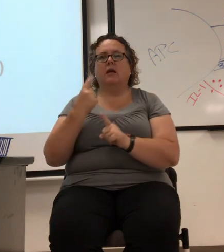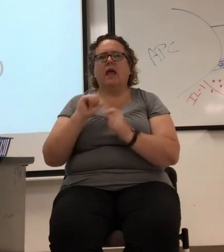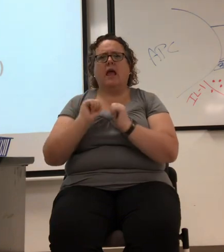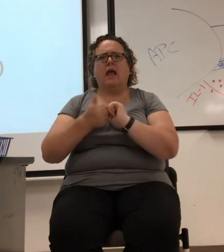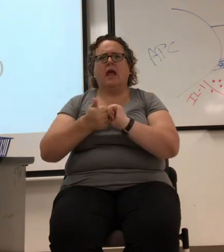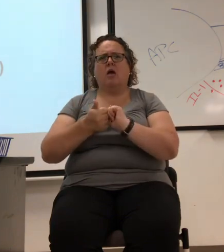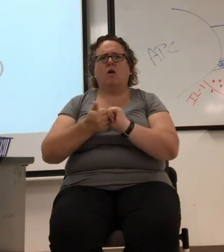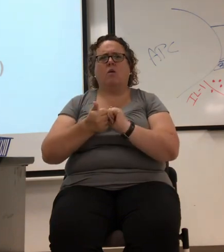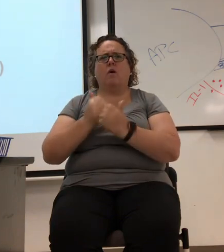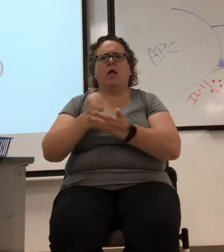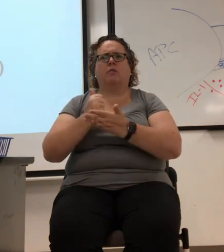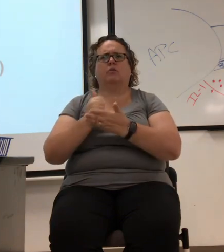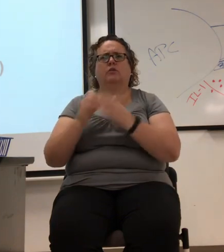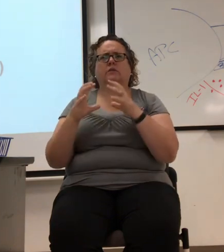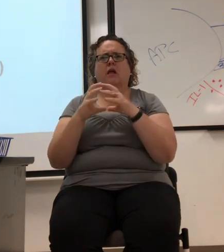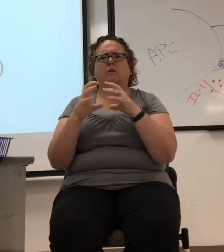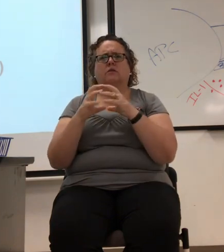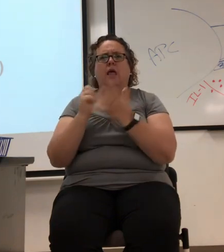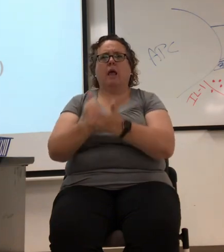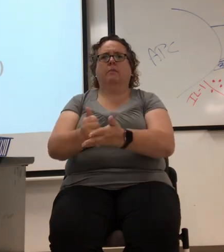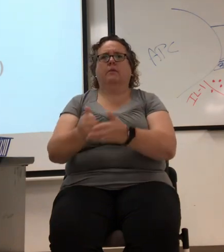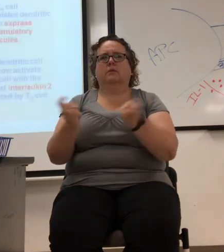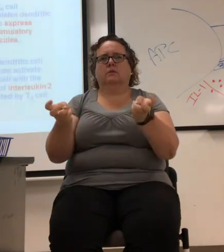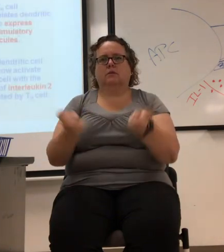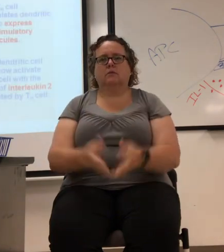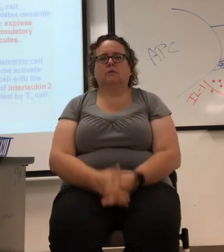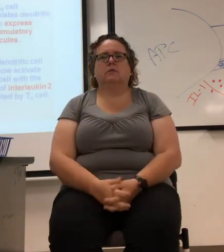how helper cells help.